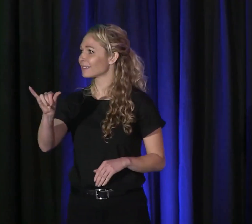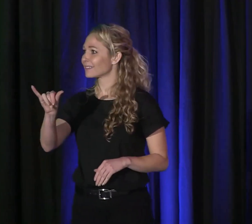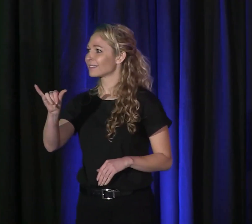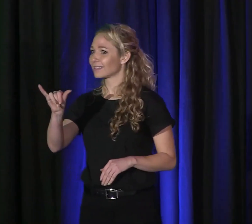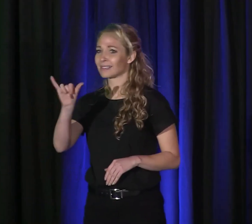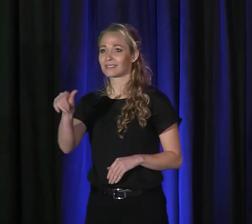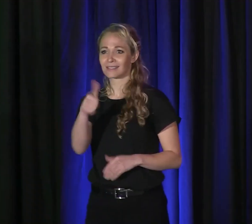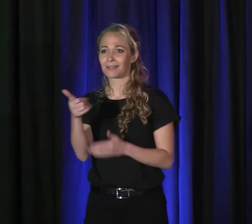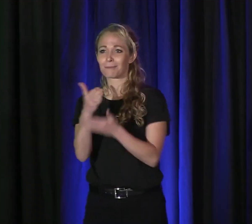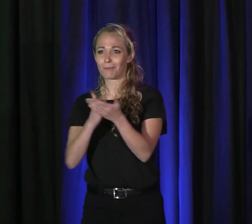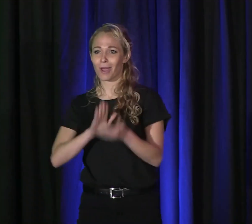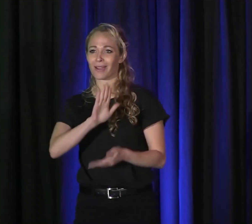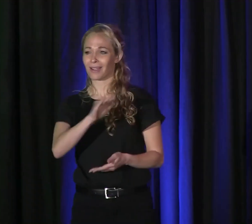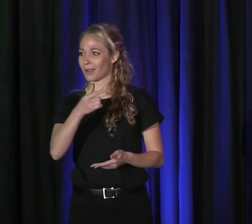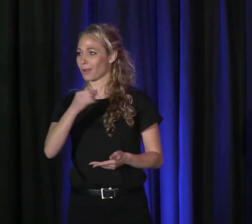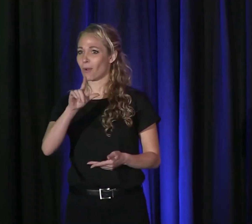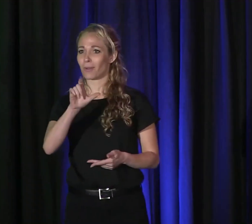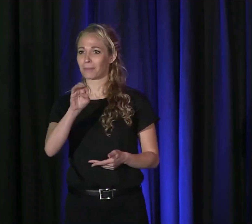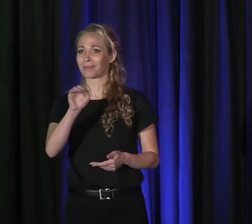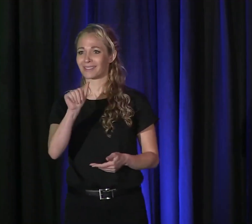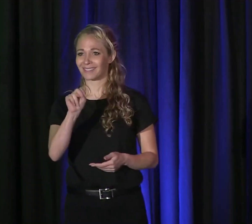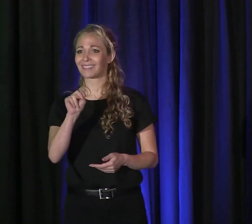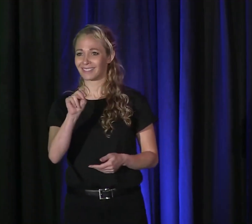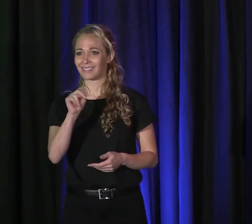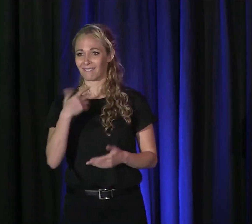So the next part I want to discuss is empathy. It's